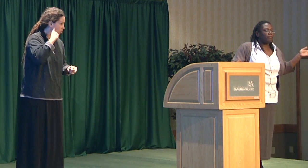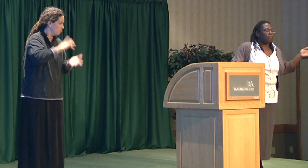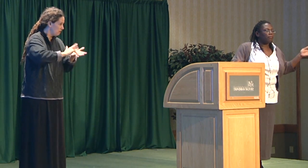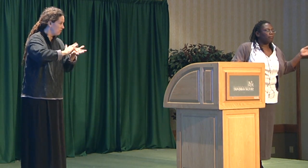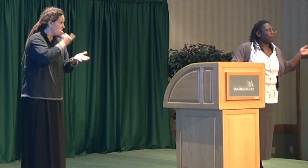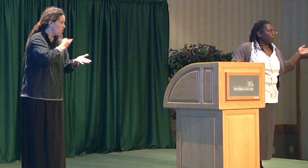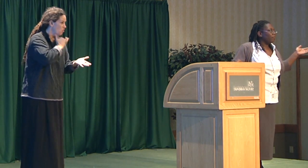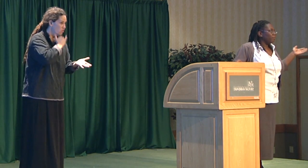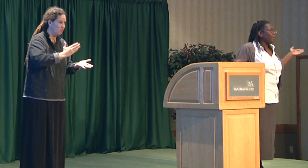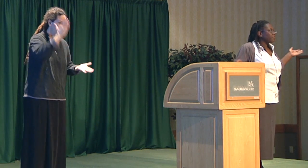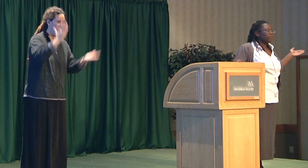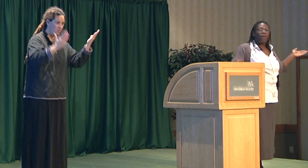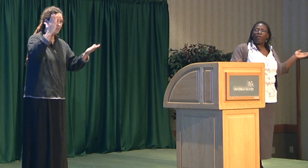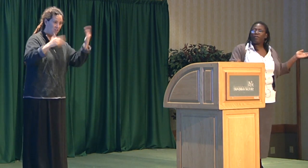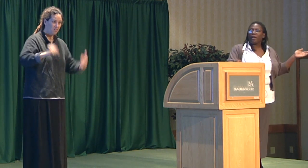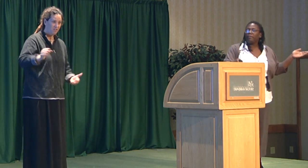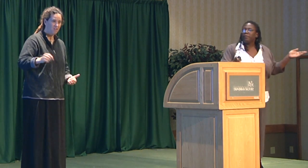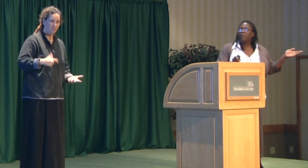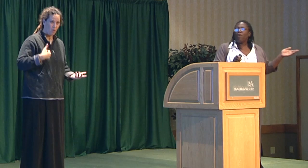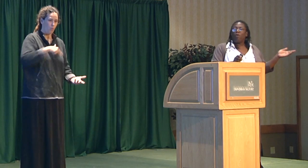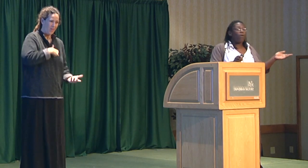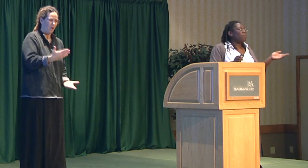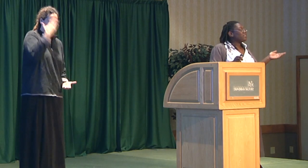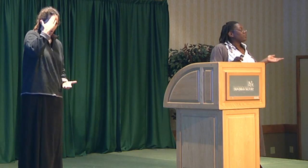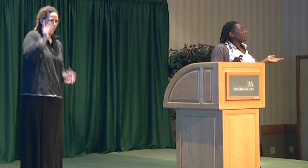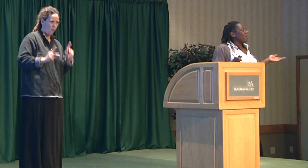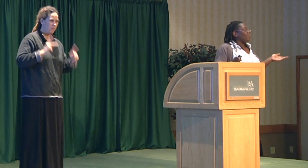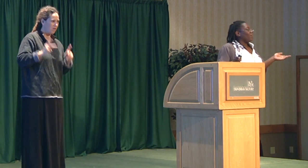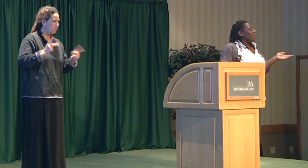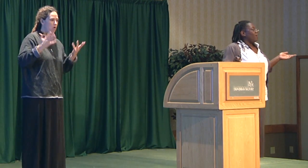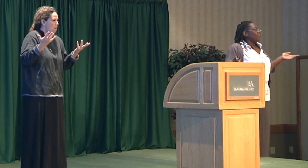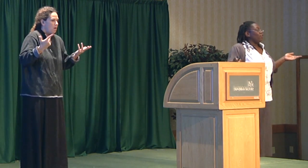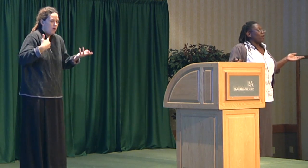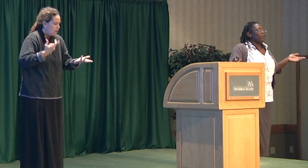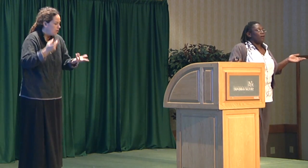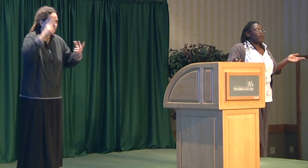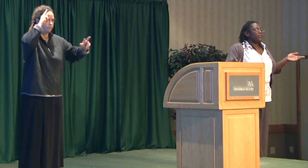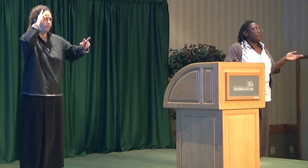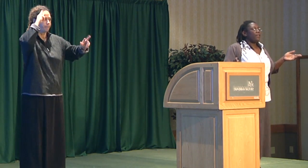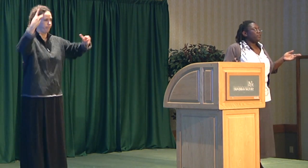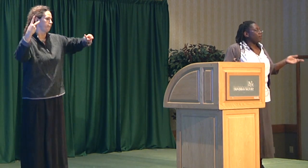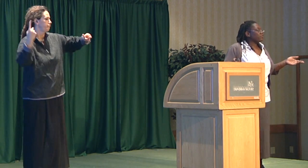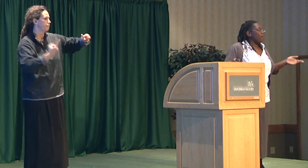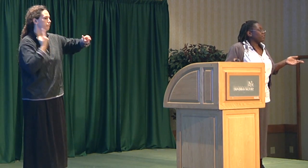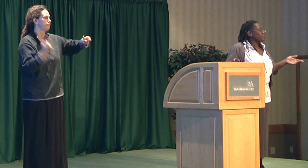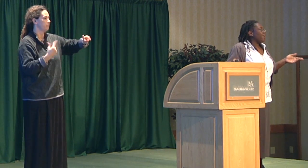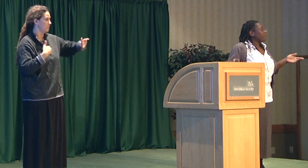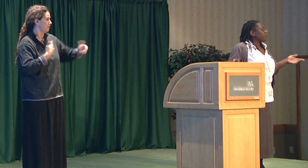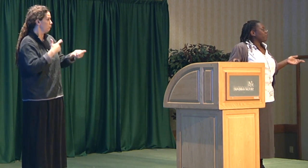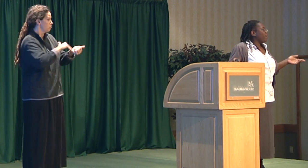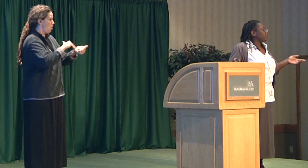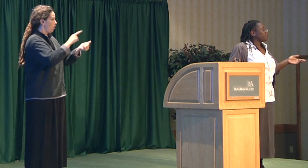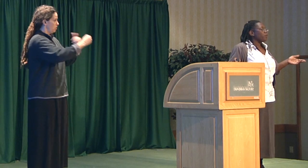Anybody? Yes, we've all heard of that. Or misunderstanding. A person at the doctor's office and